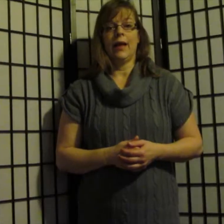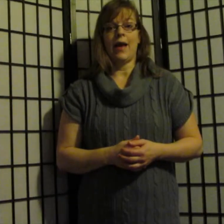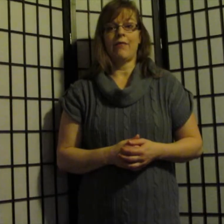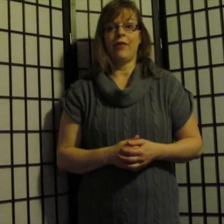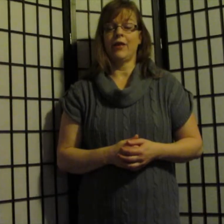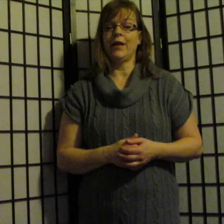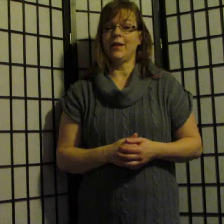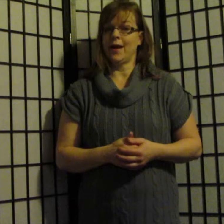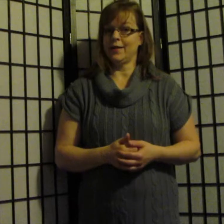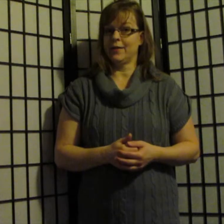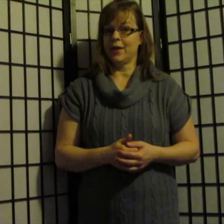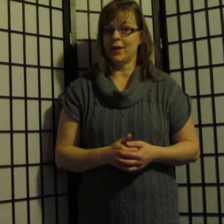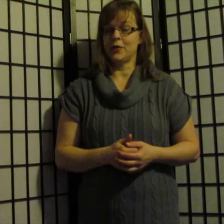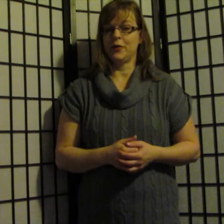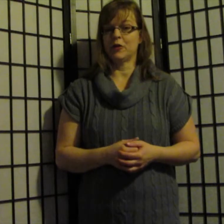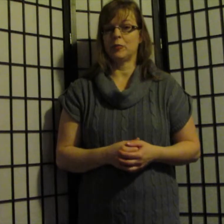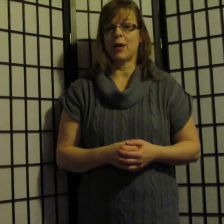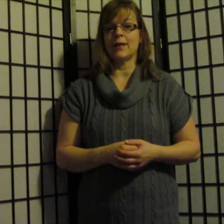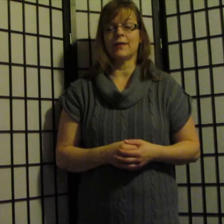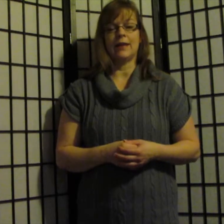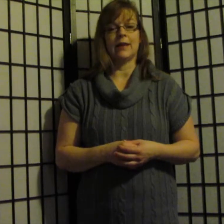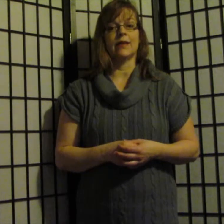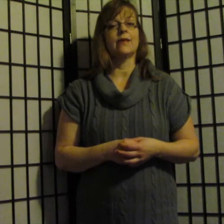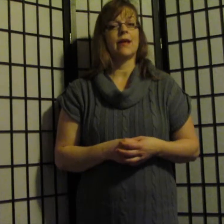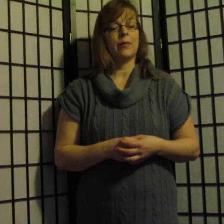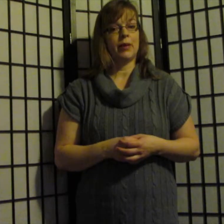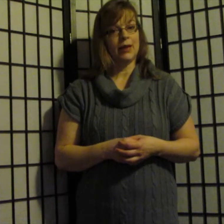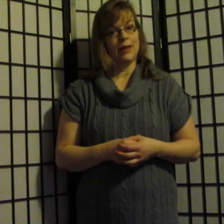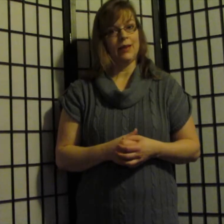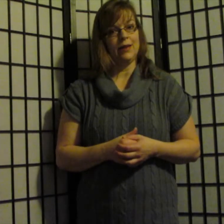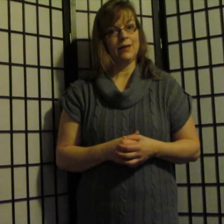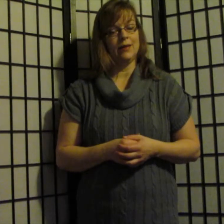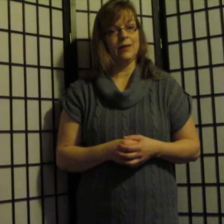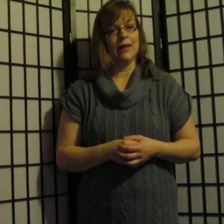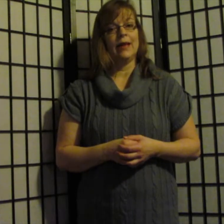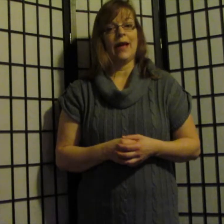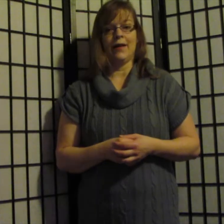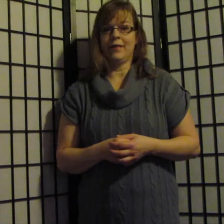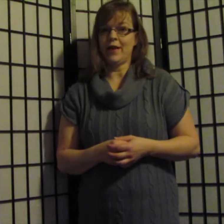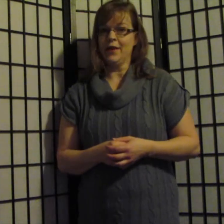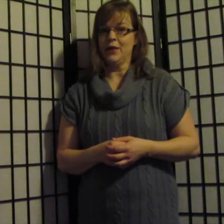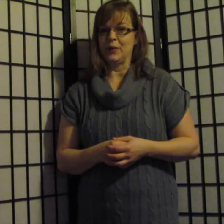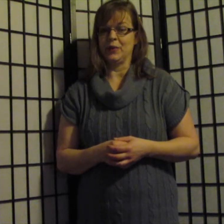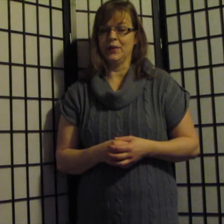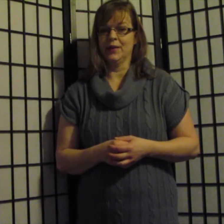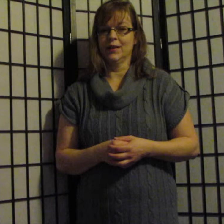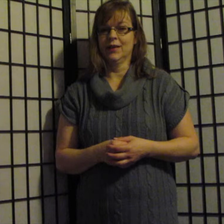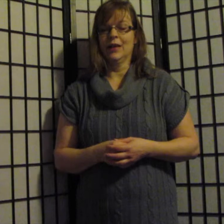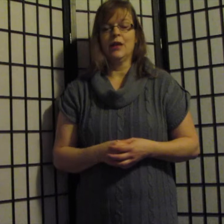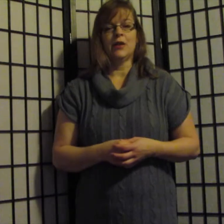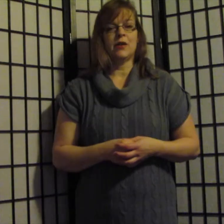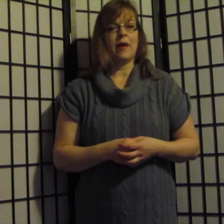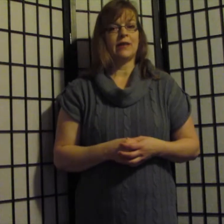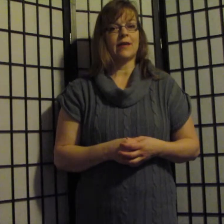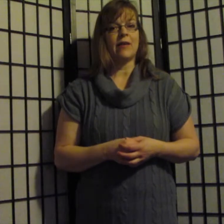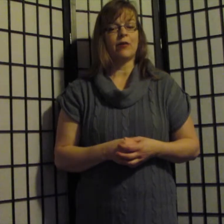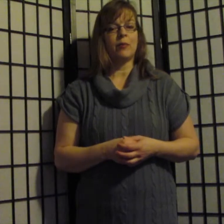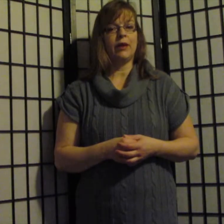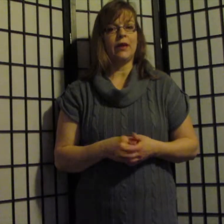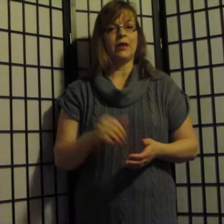A very nice thought to express is please and thank you. To make the sign for please, you